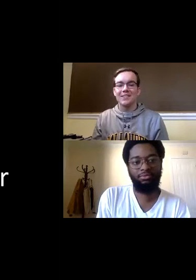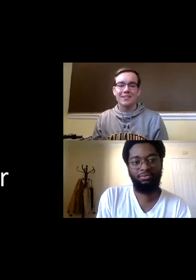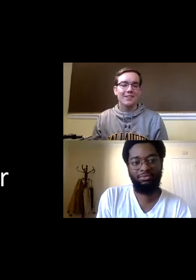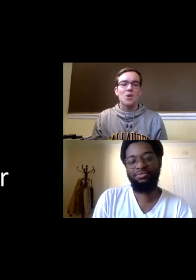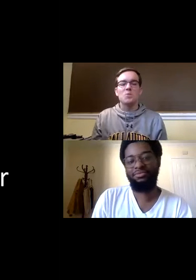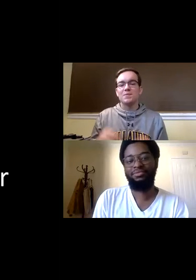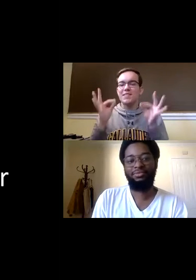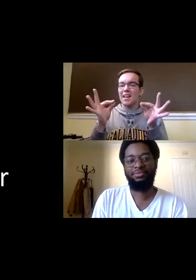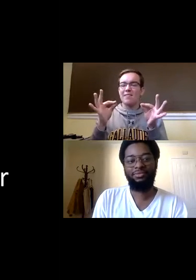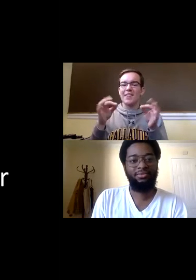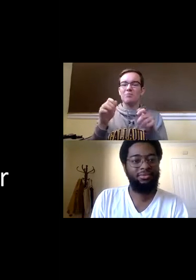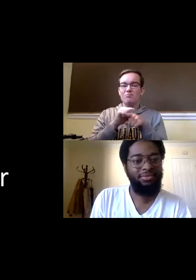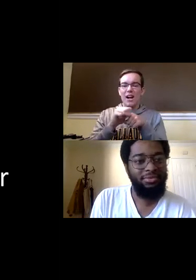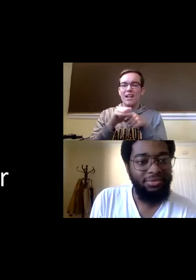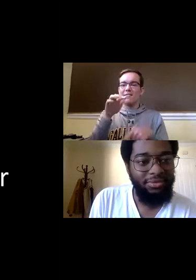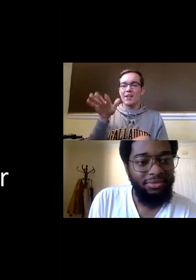My name is Andrew.